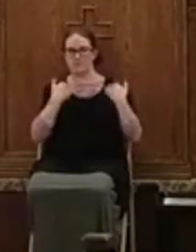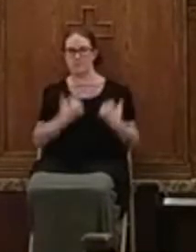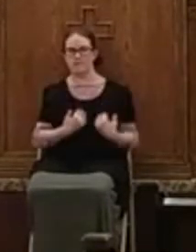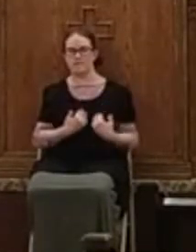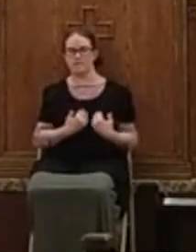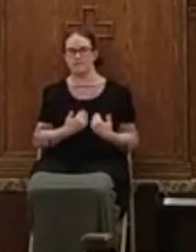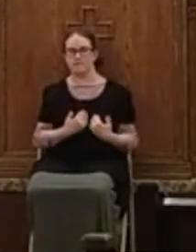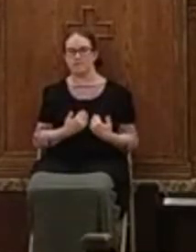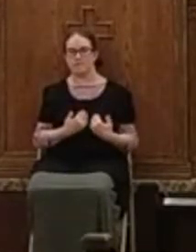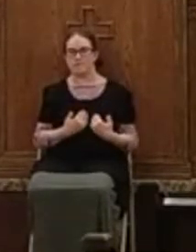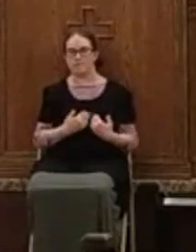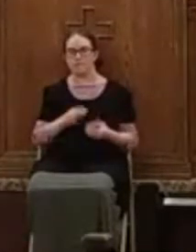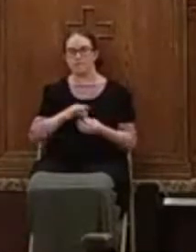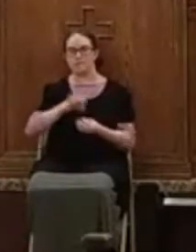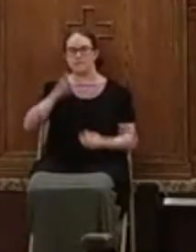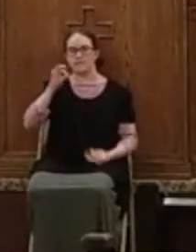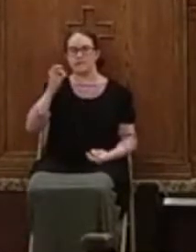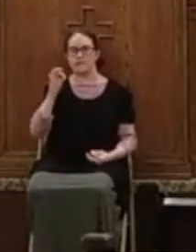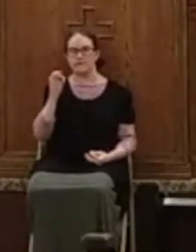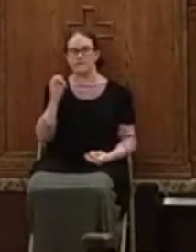yes, upon my spirit.